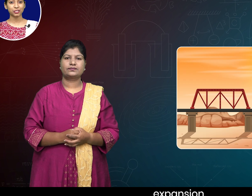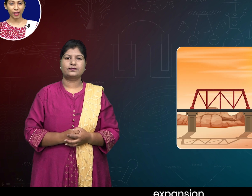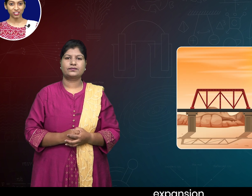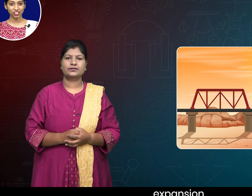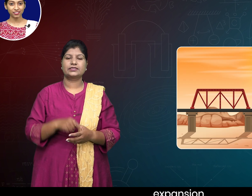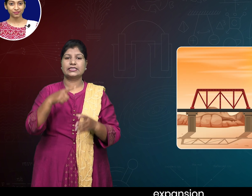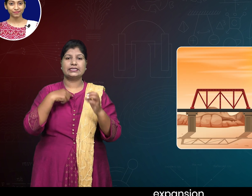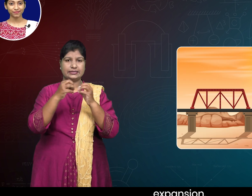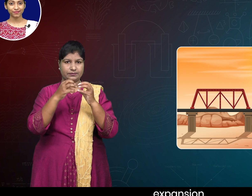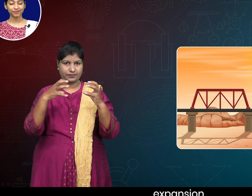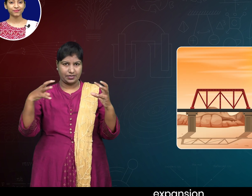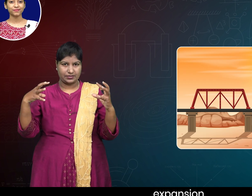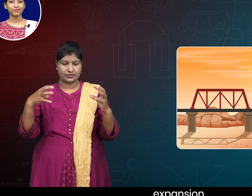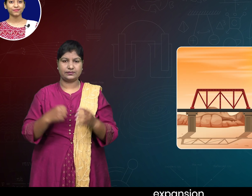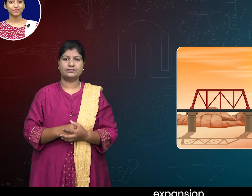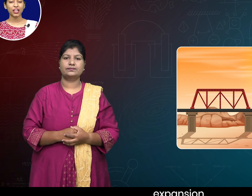Expansion.